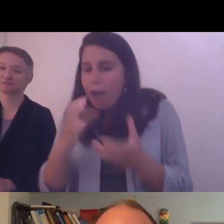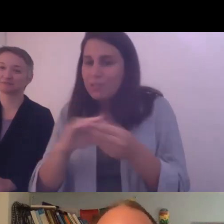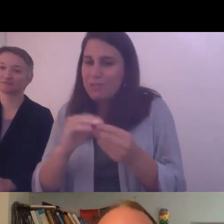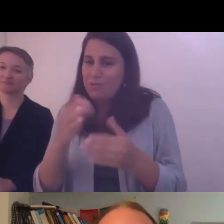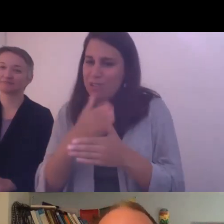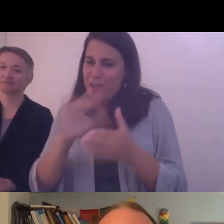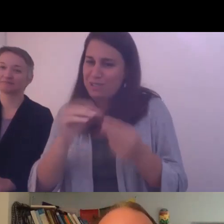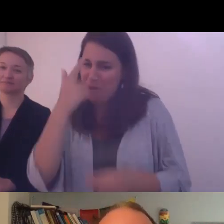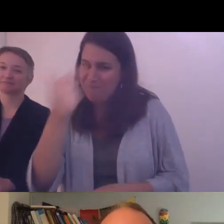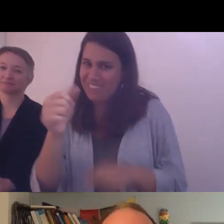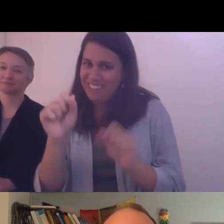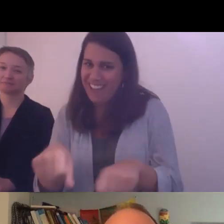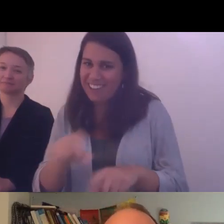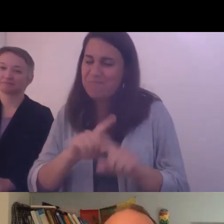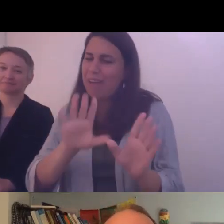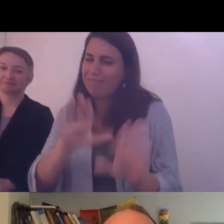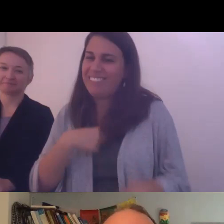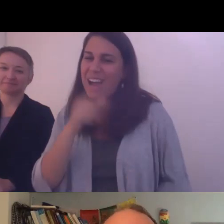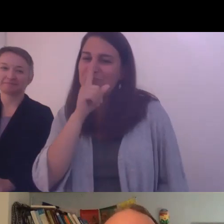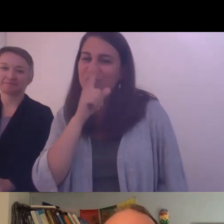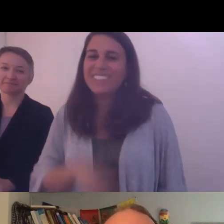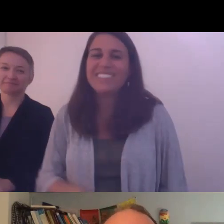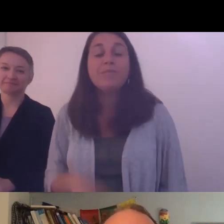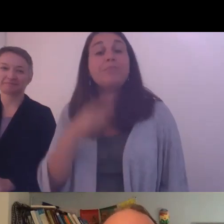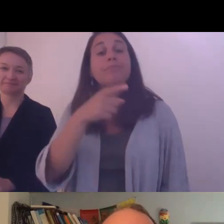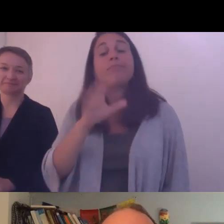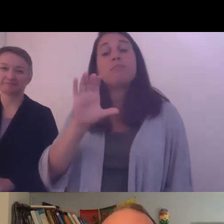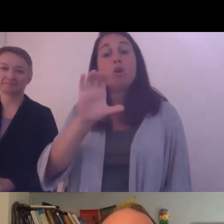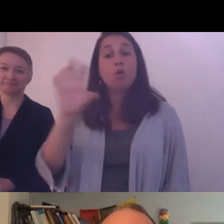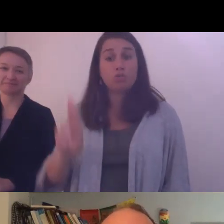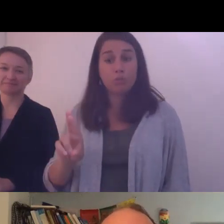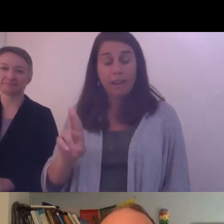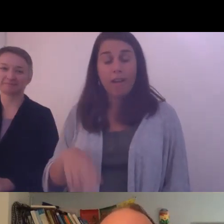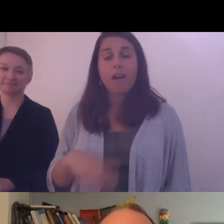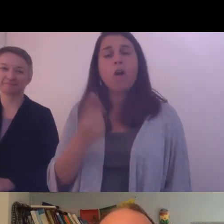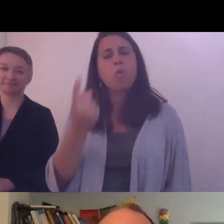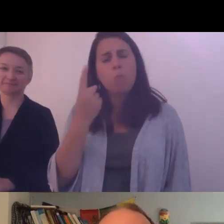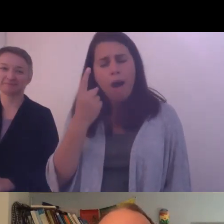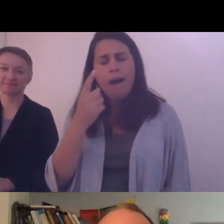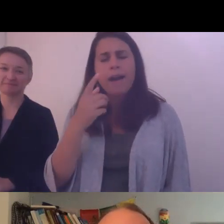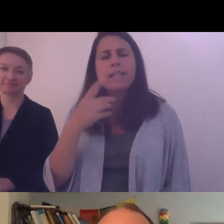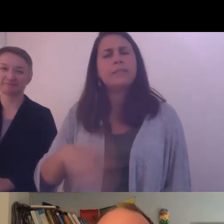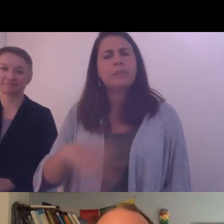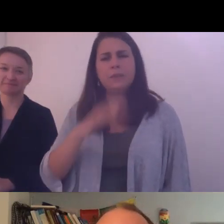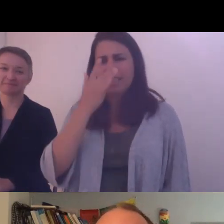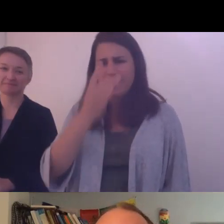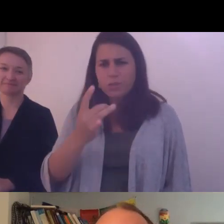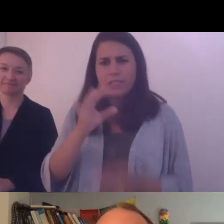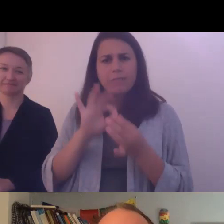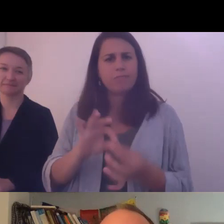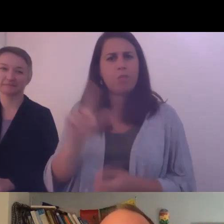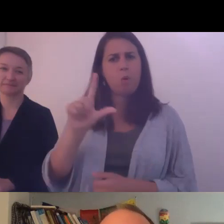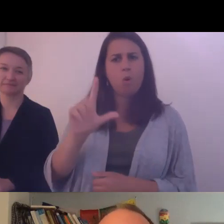story. In Costa Rica, you know, one of the things that was really interesting about Lorne's